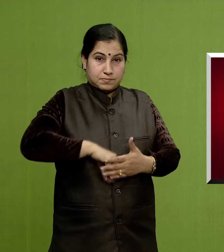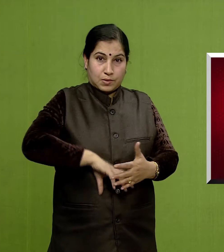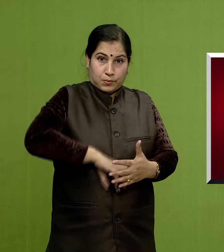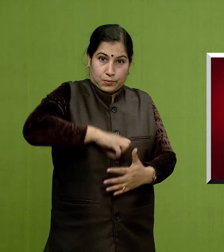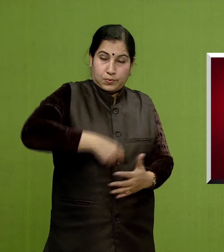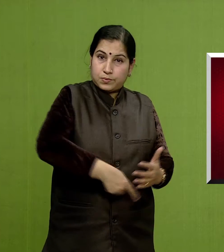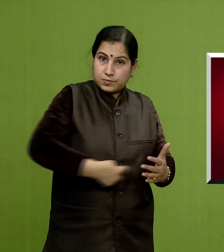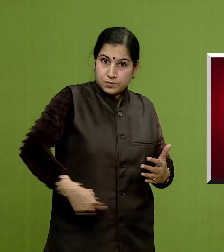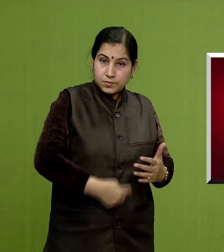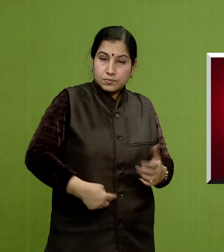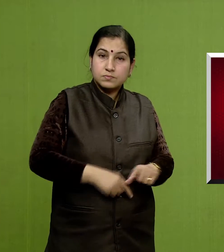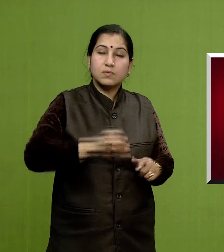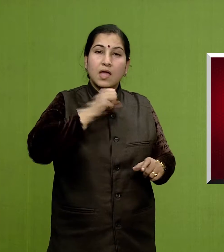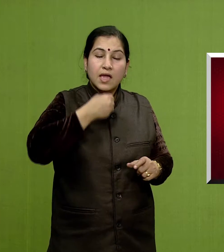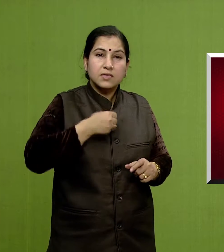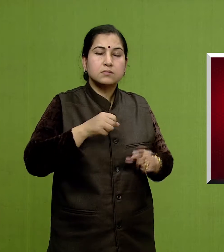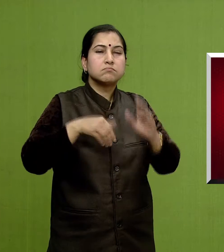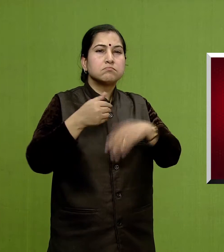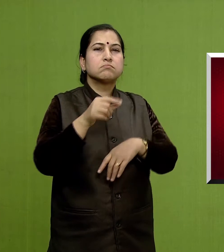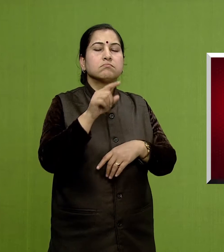during adolescence also.